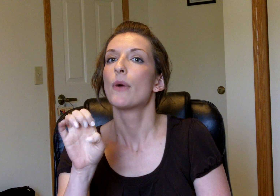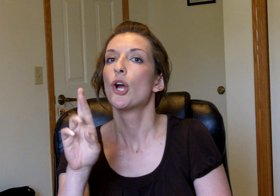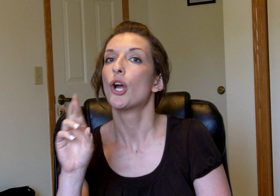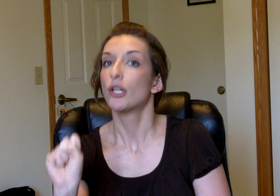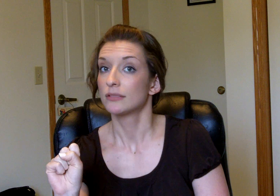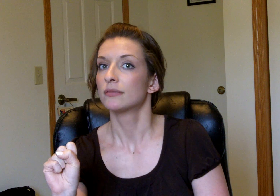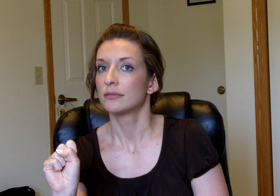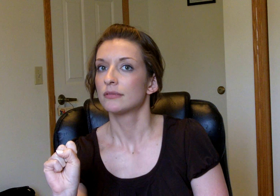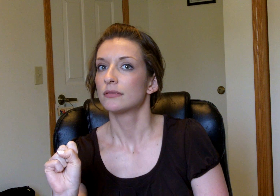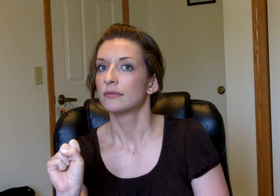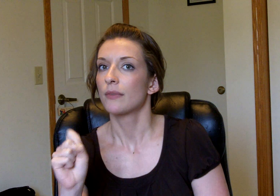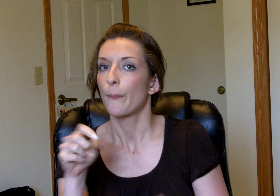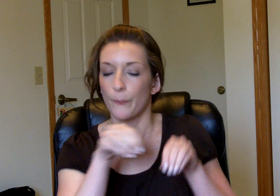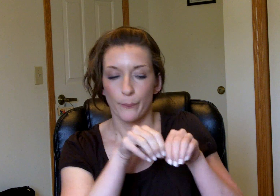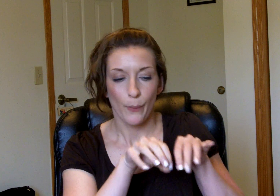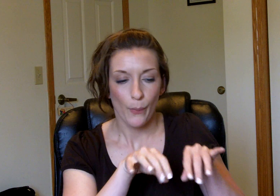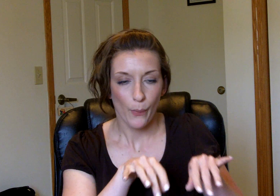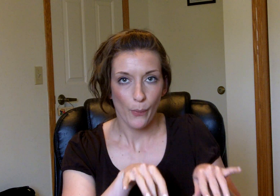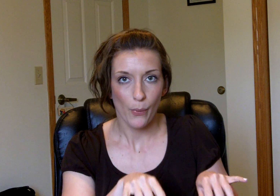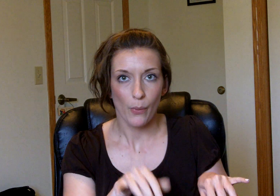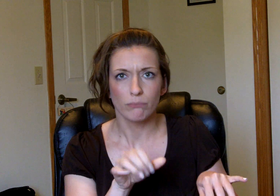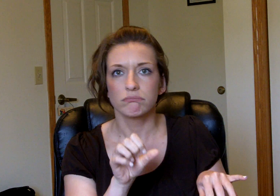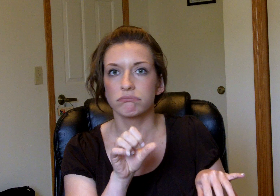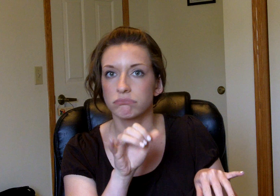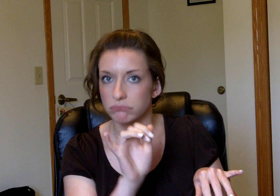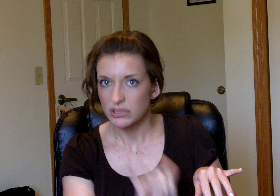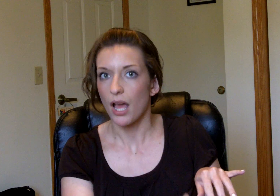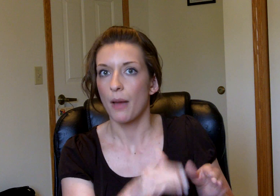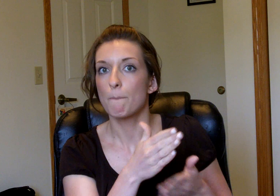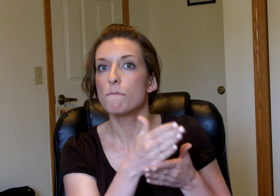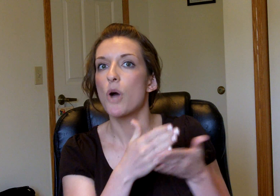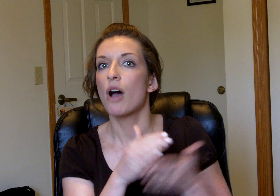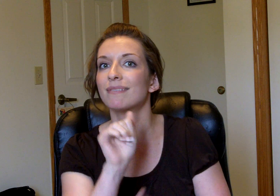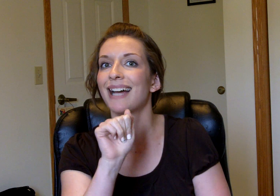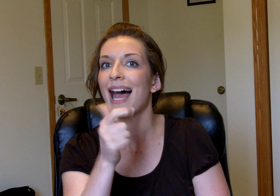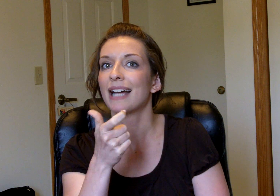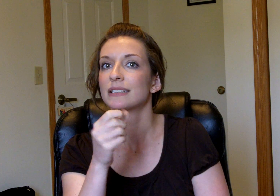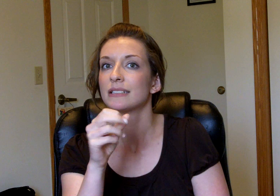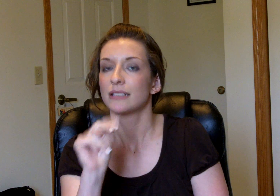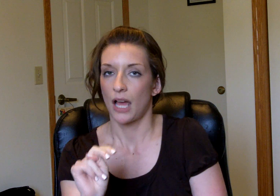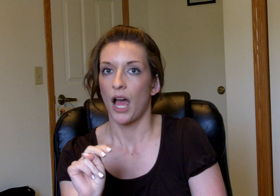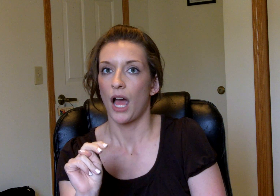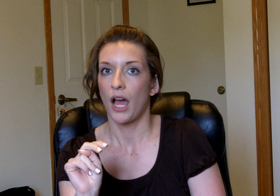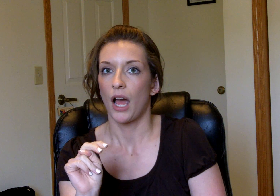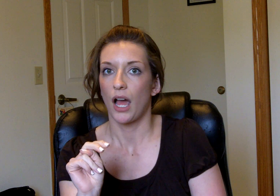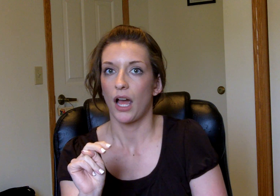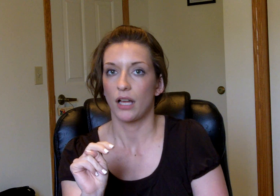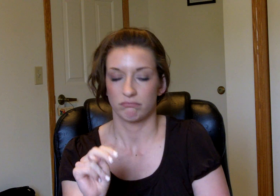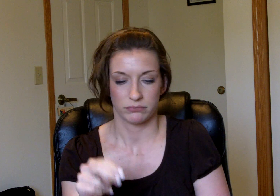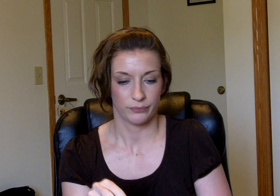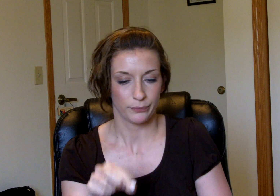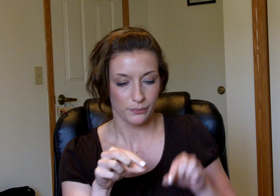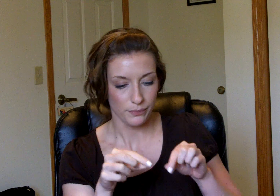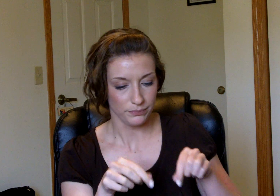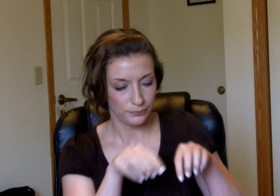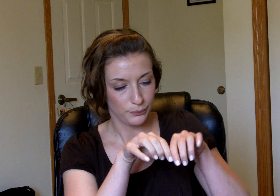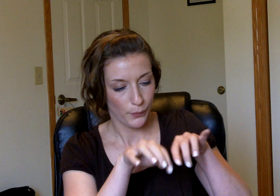Last thing, see the clock, we got to get Wamogo out of here. The very end of each terminal fiber is a little enlargement, a